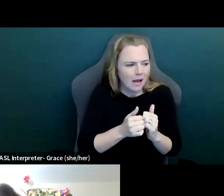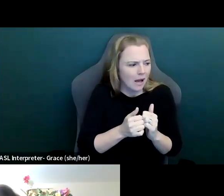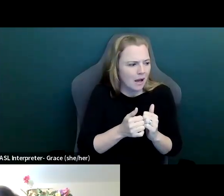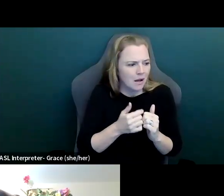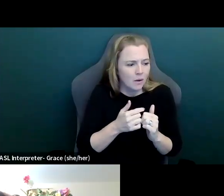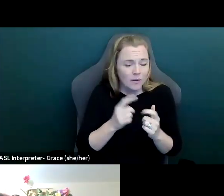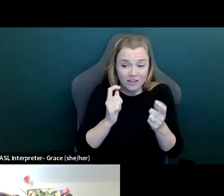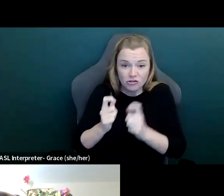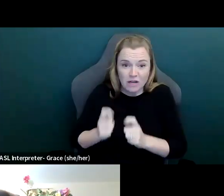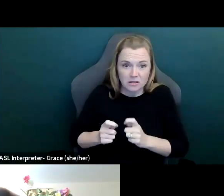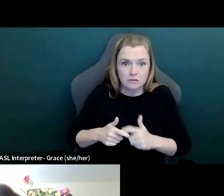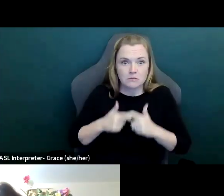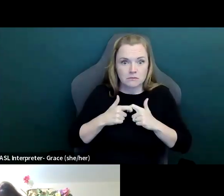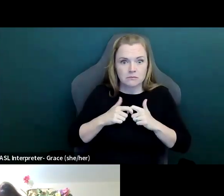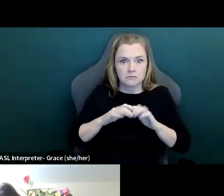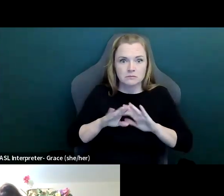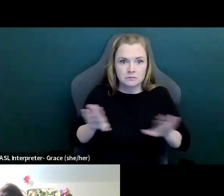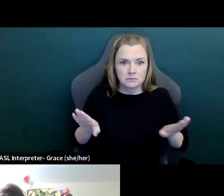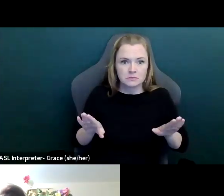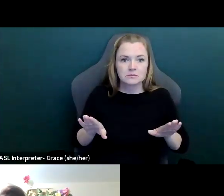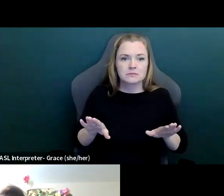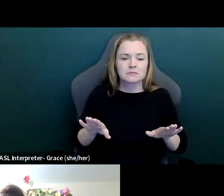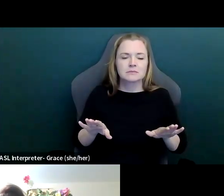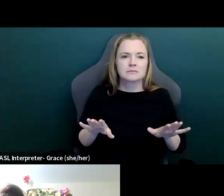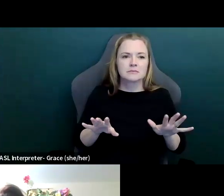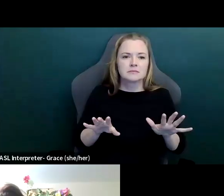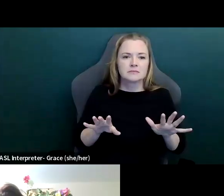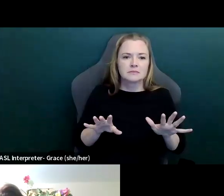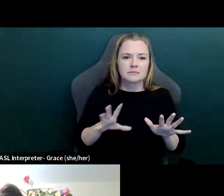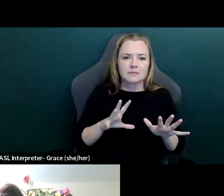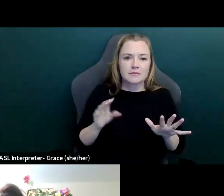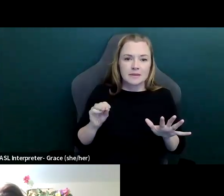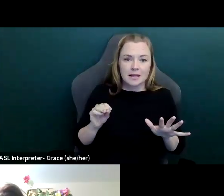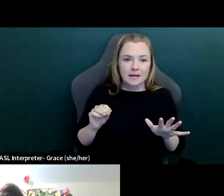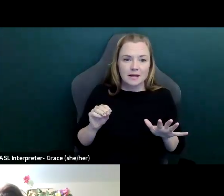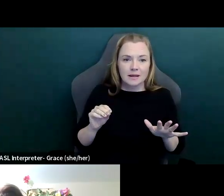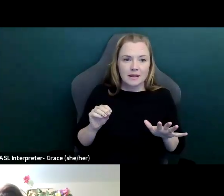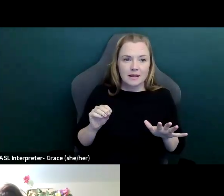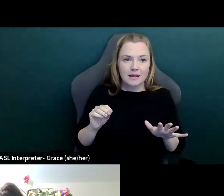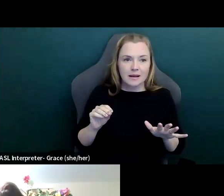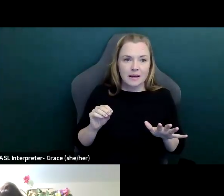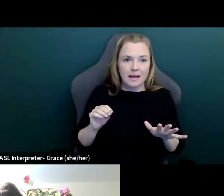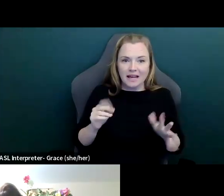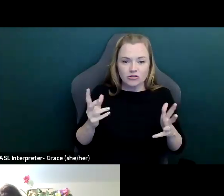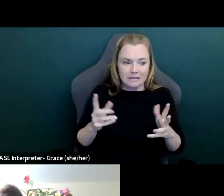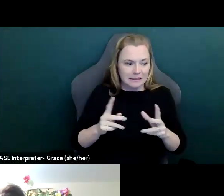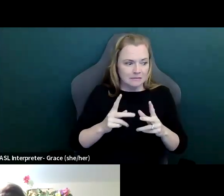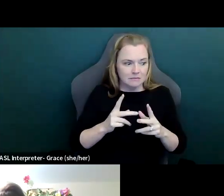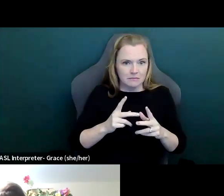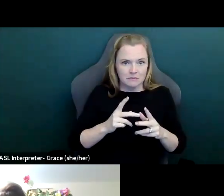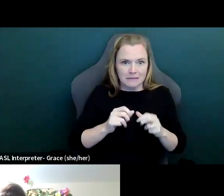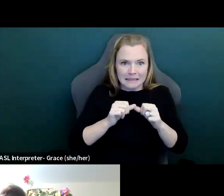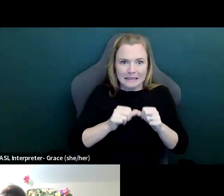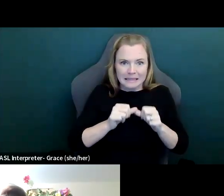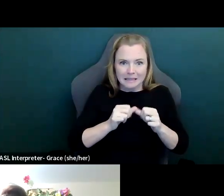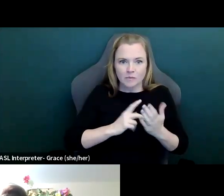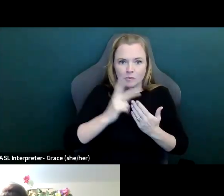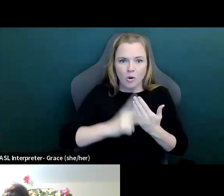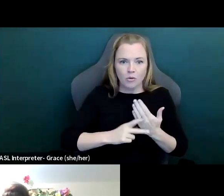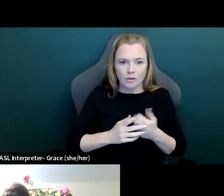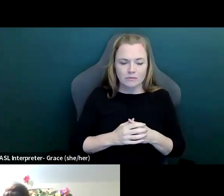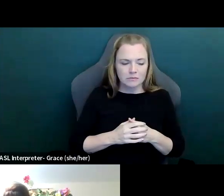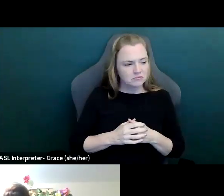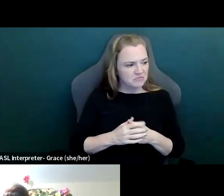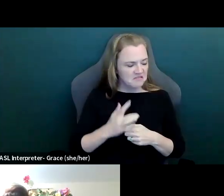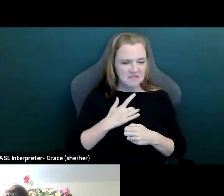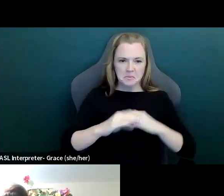stop and get to a place where we're just kind of, keep the program going so that it's very